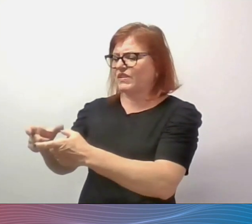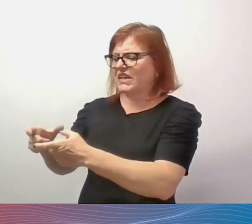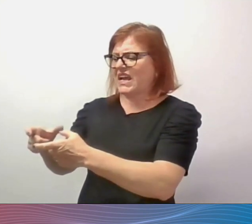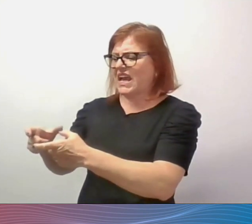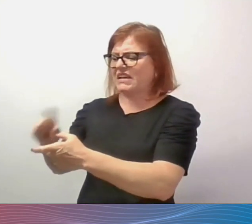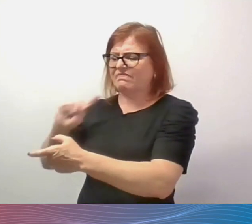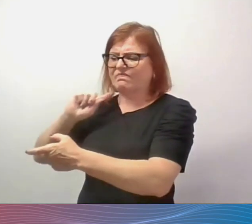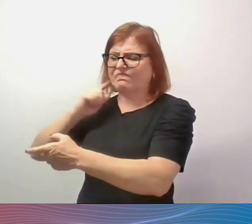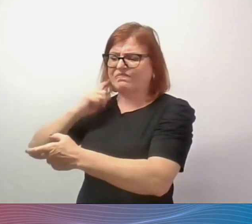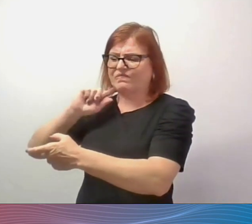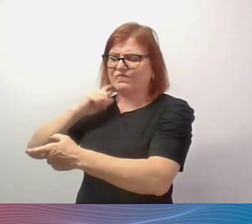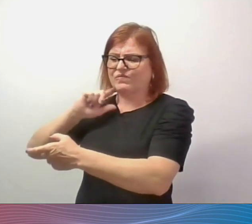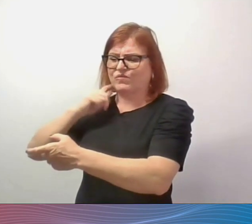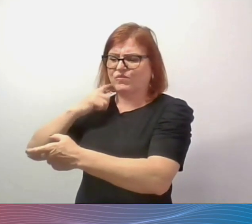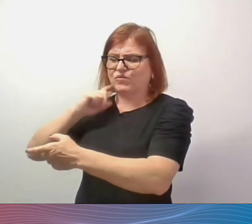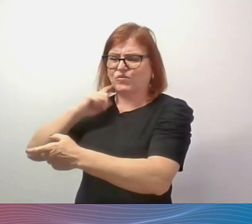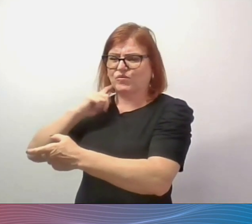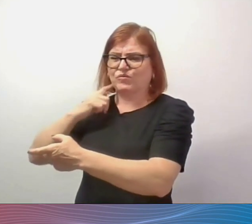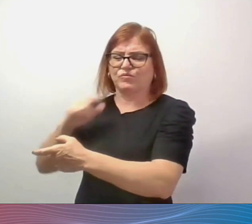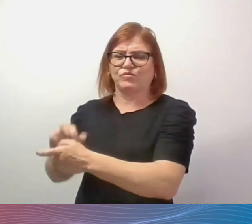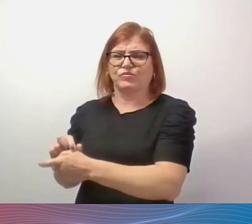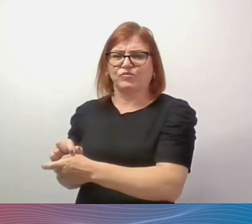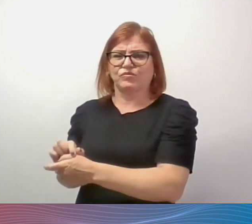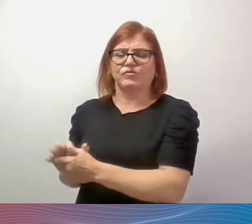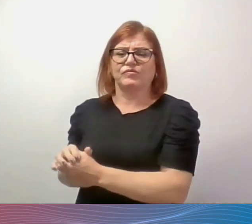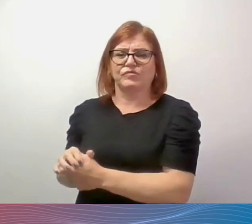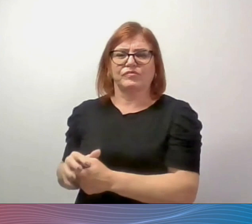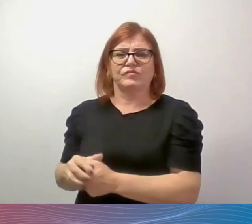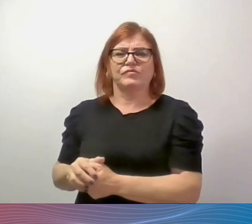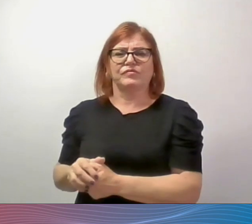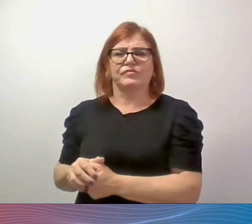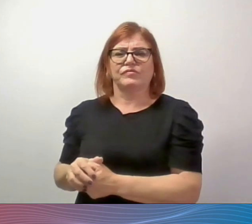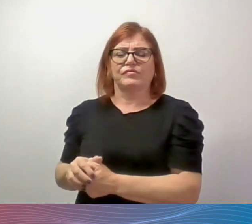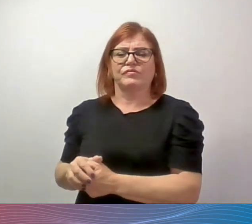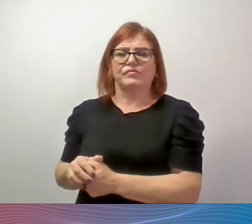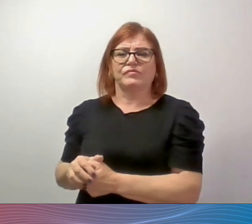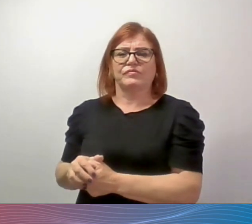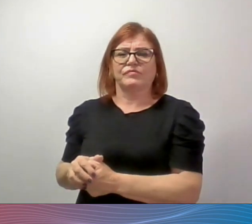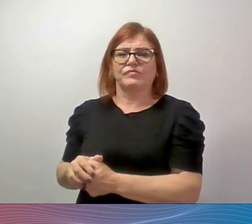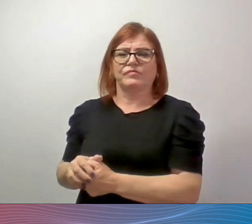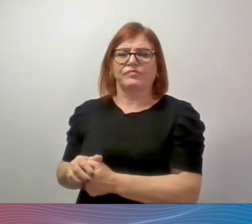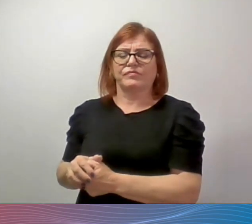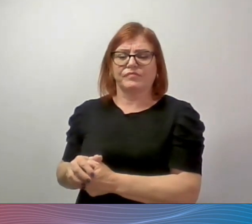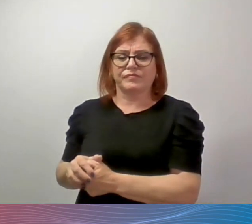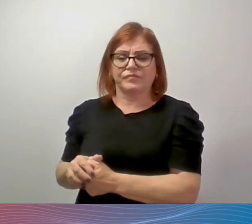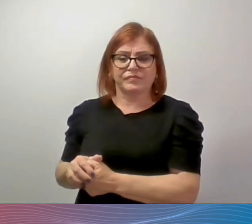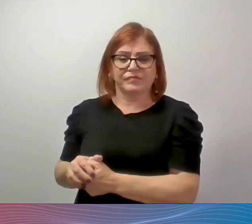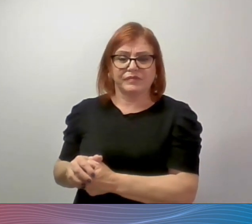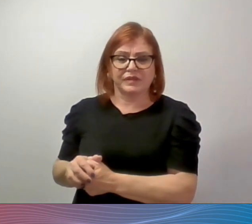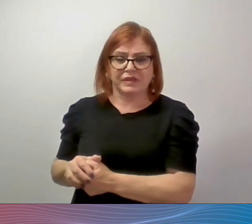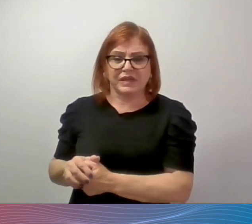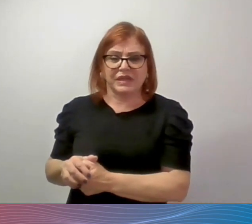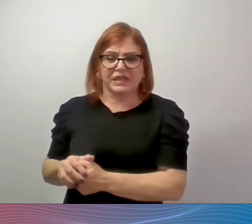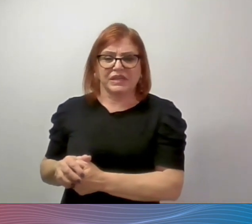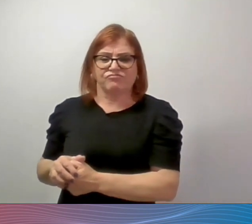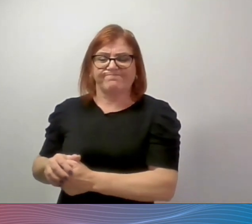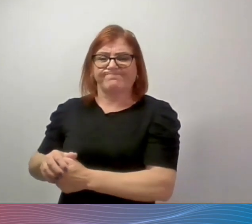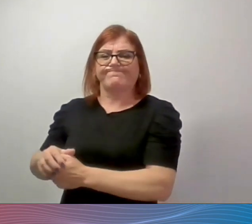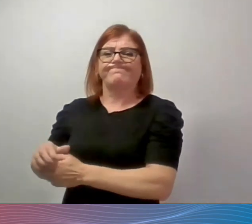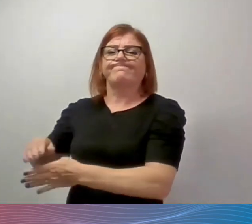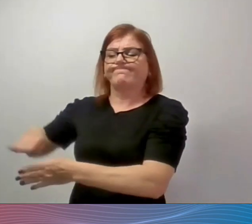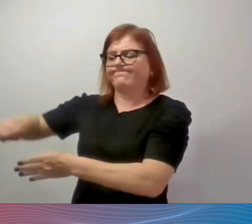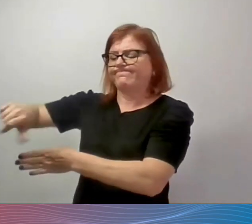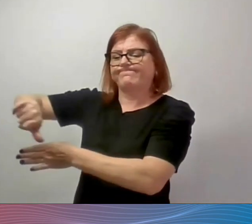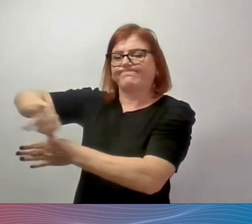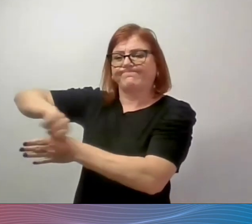It is an environment of uncleanness. De imoralidades. Of immorality. E todo